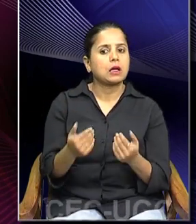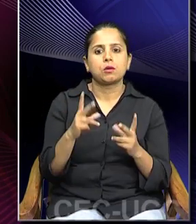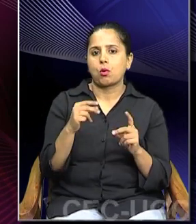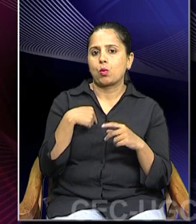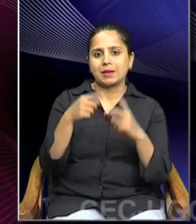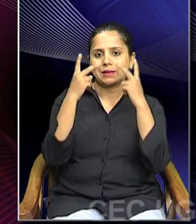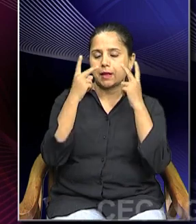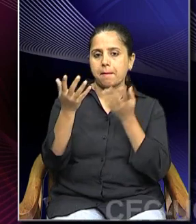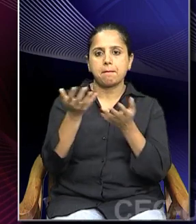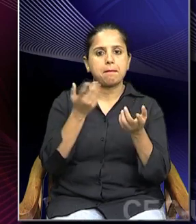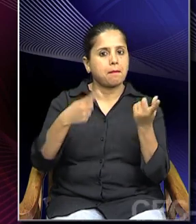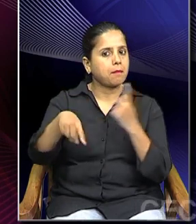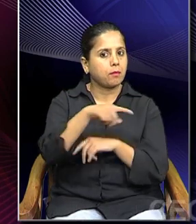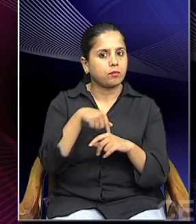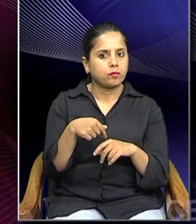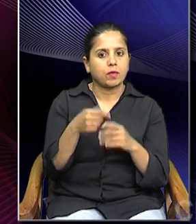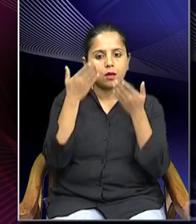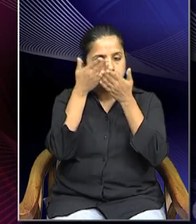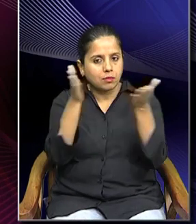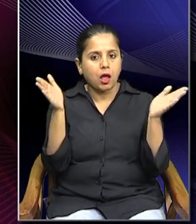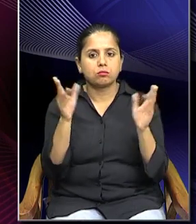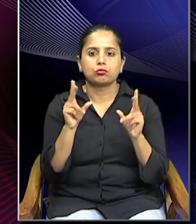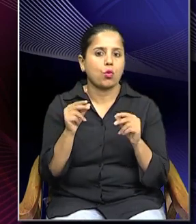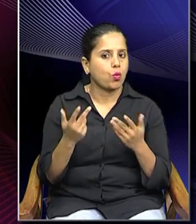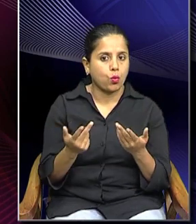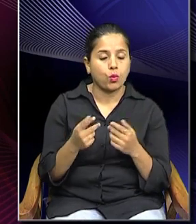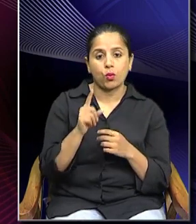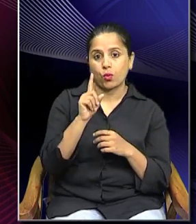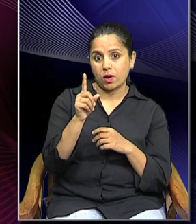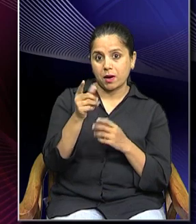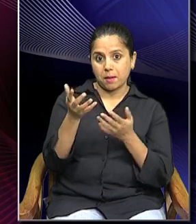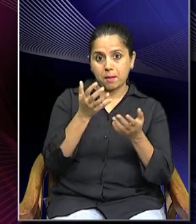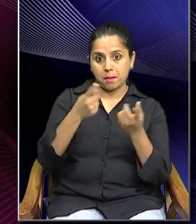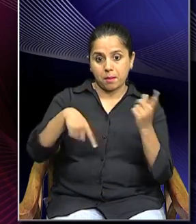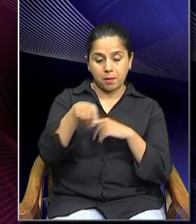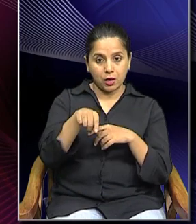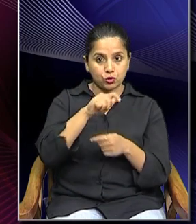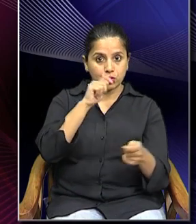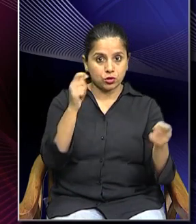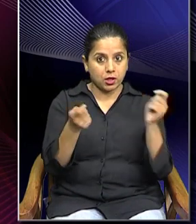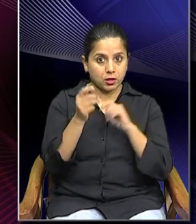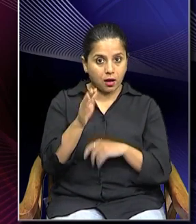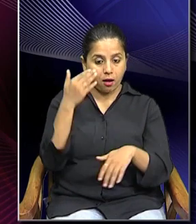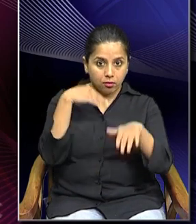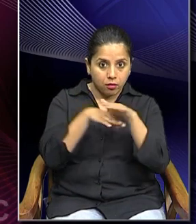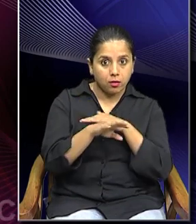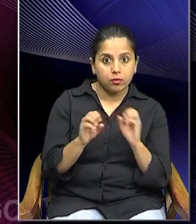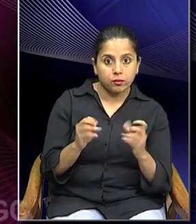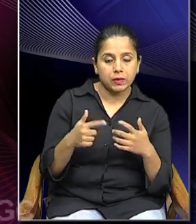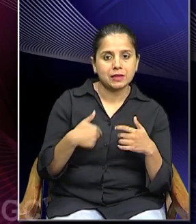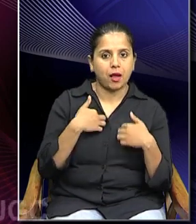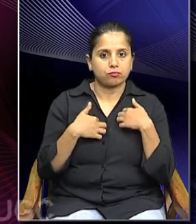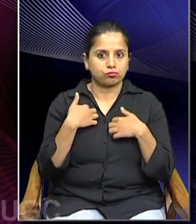look at market as destructive. So, once market exchange enters,